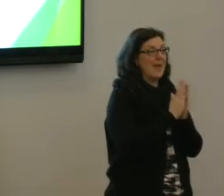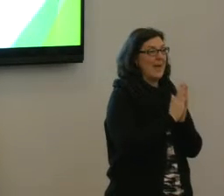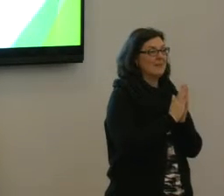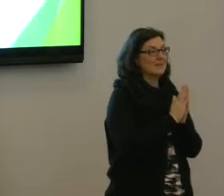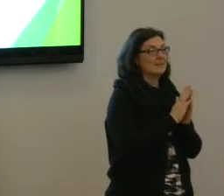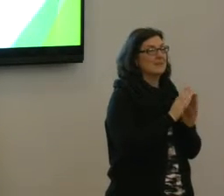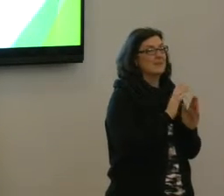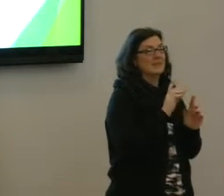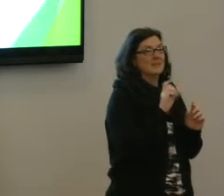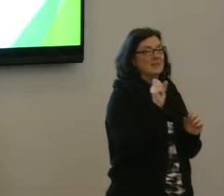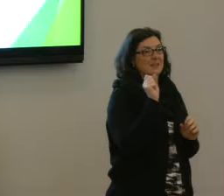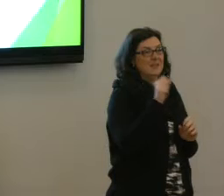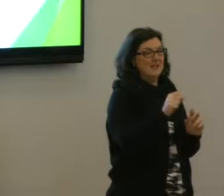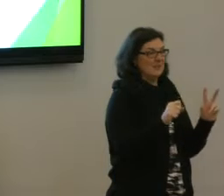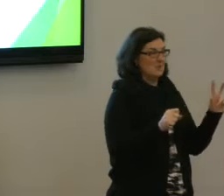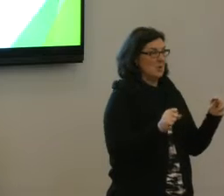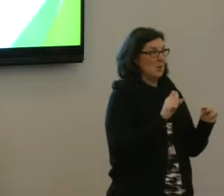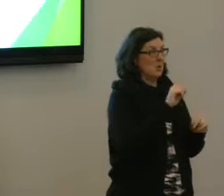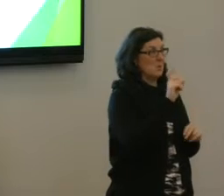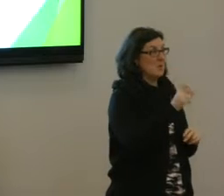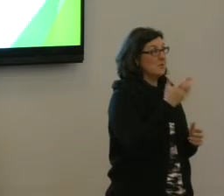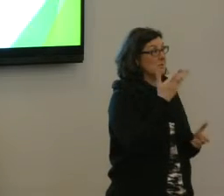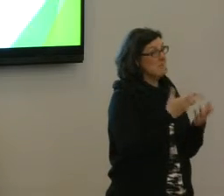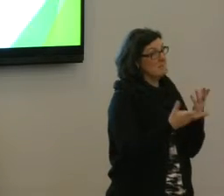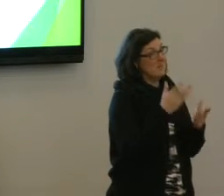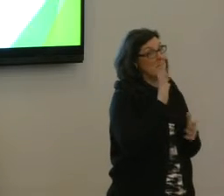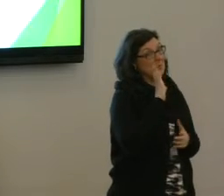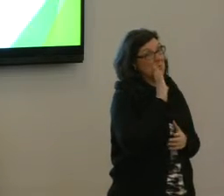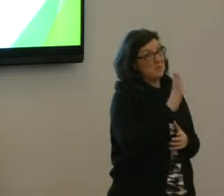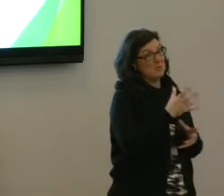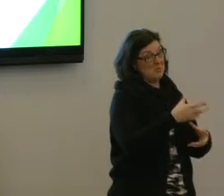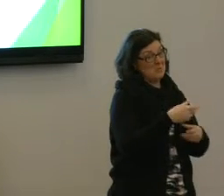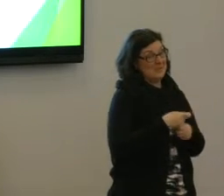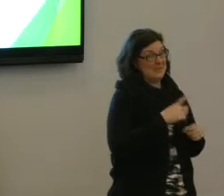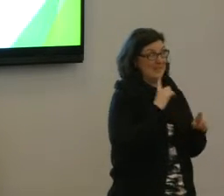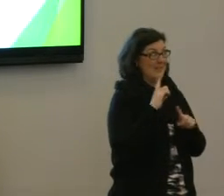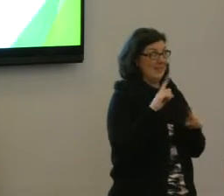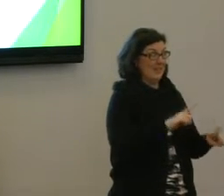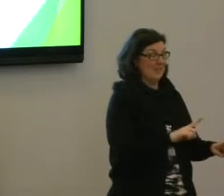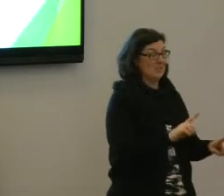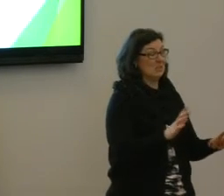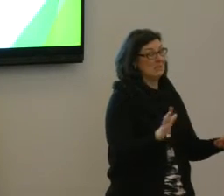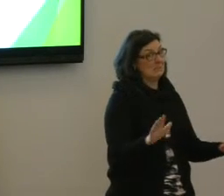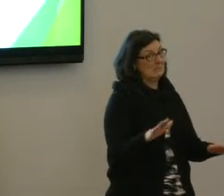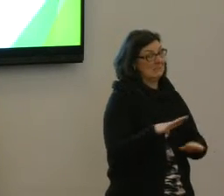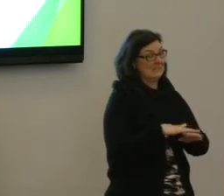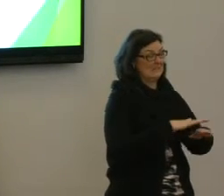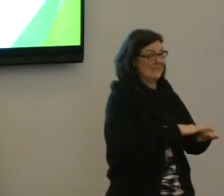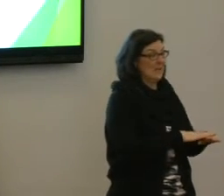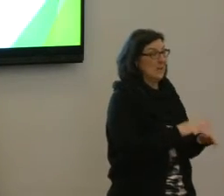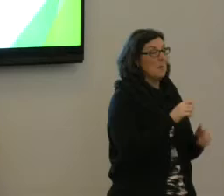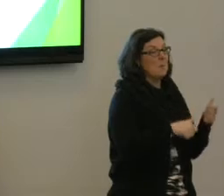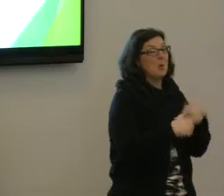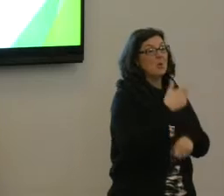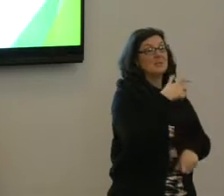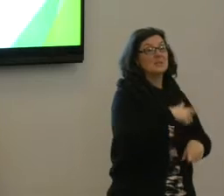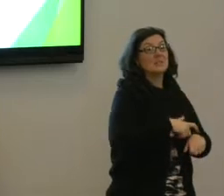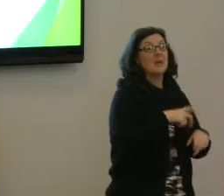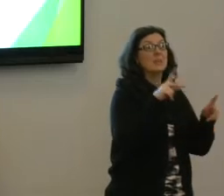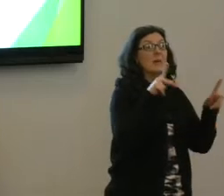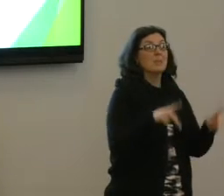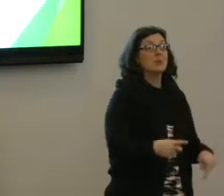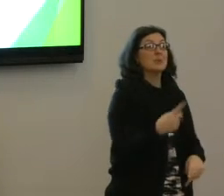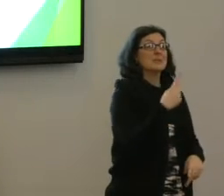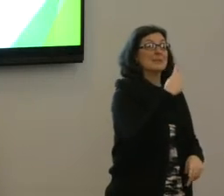as a pastor, you may just get some answers. And mostly what I say when that happens is usually that person is saying what everybody